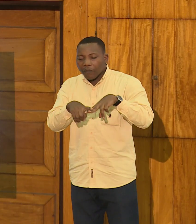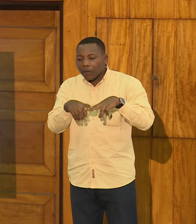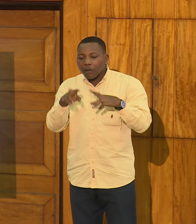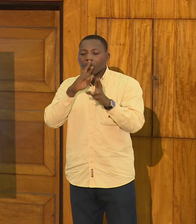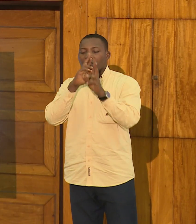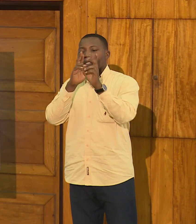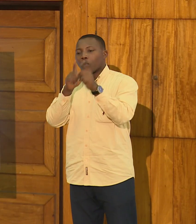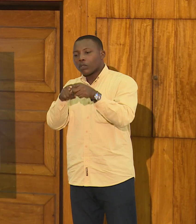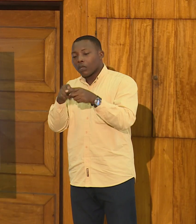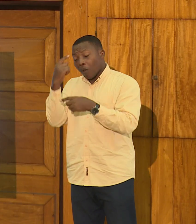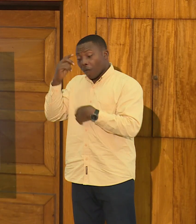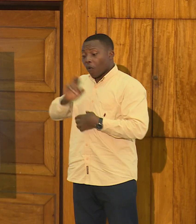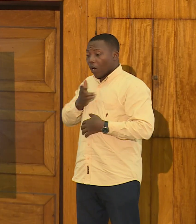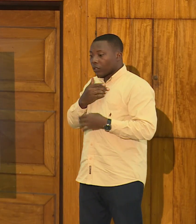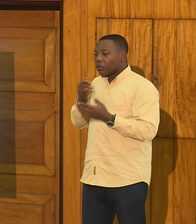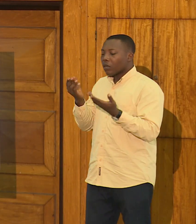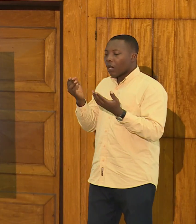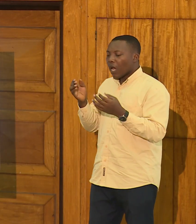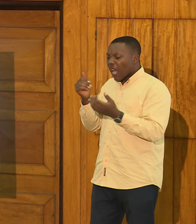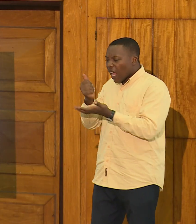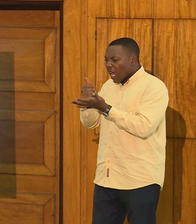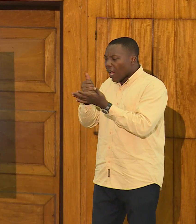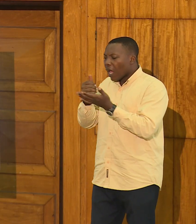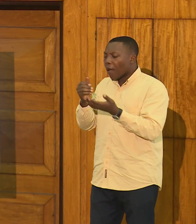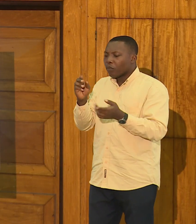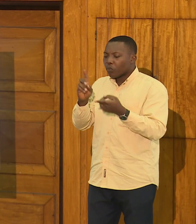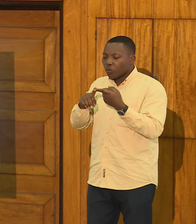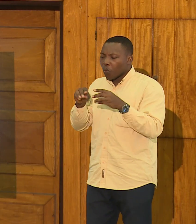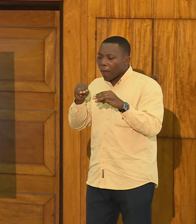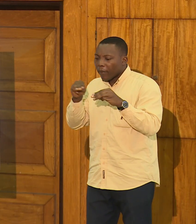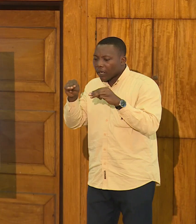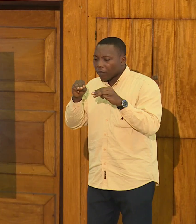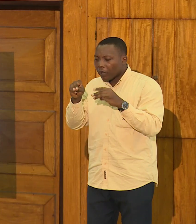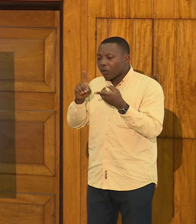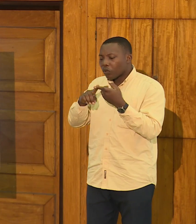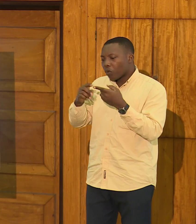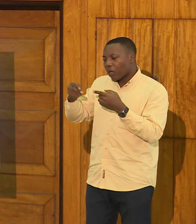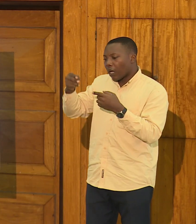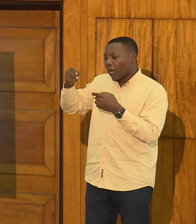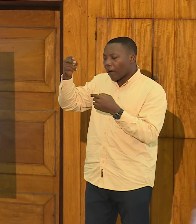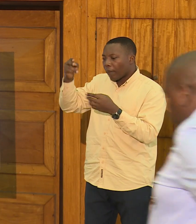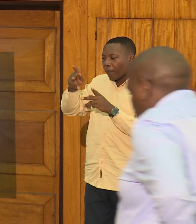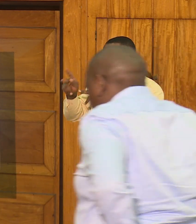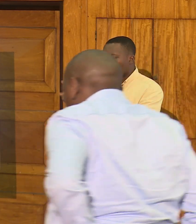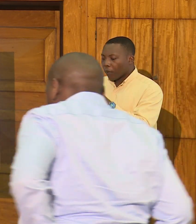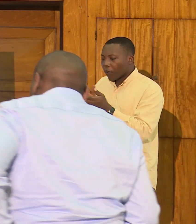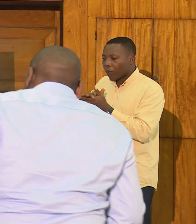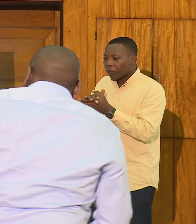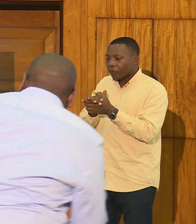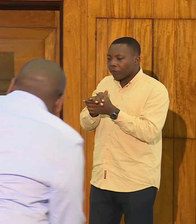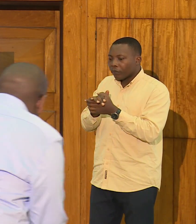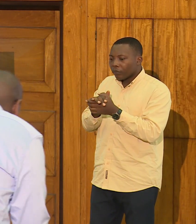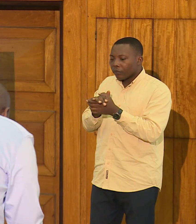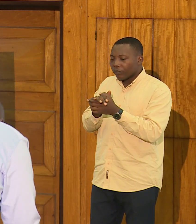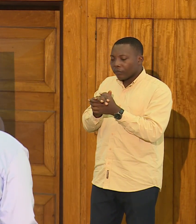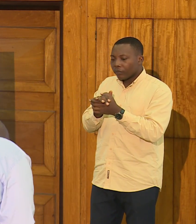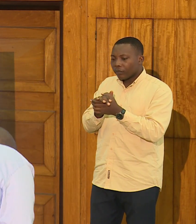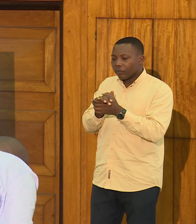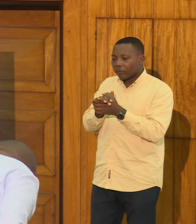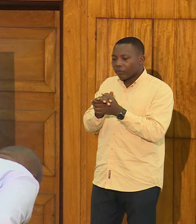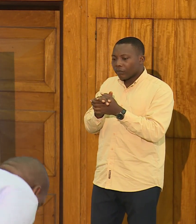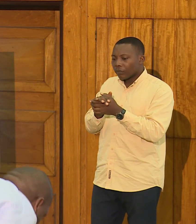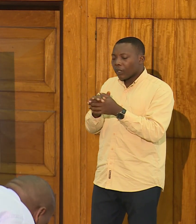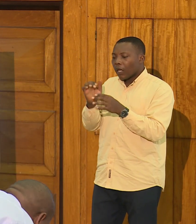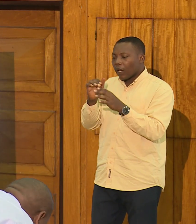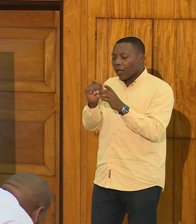us, we have managed to scale it up to UBH as well as other city health facilities within Bulawayo. And